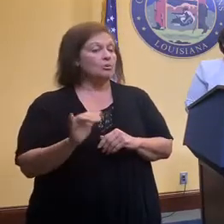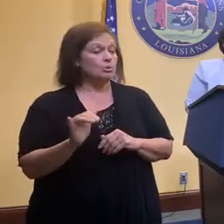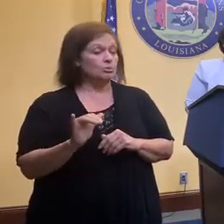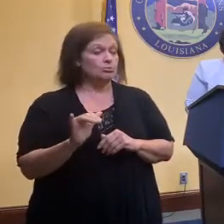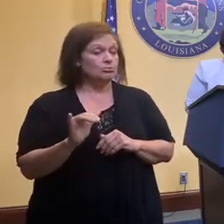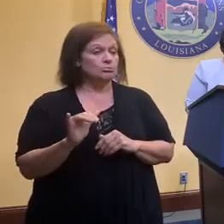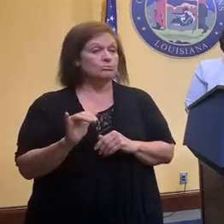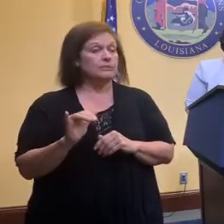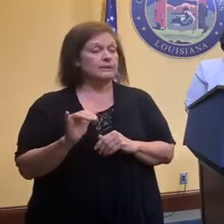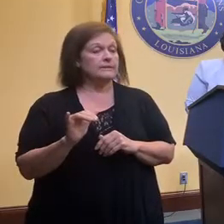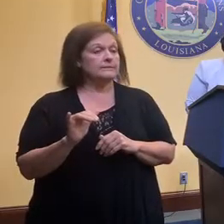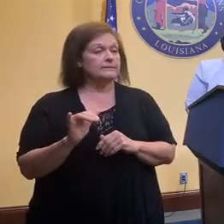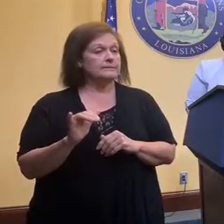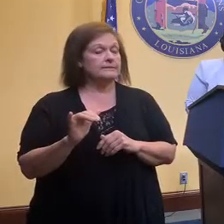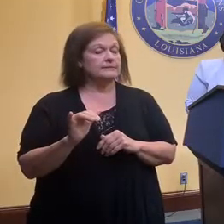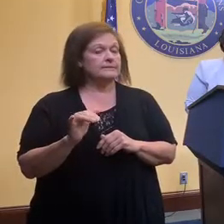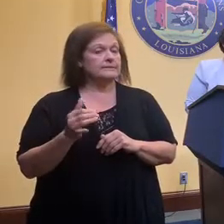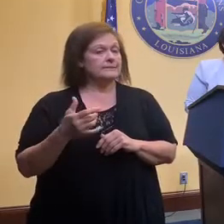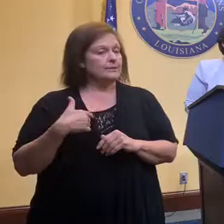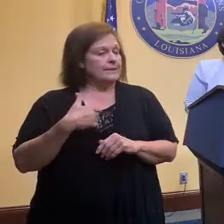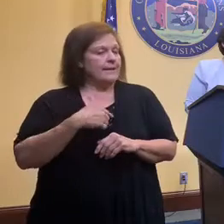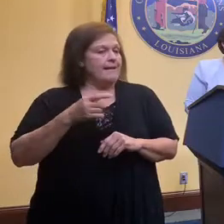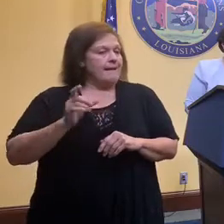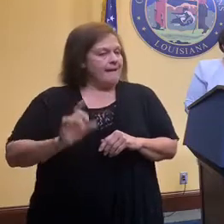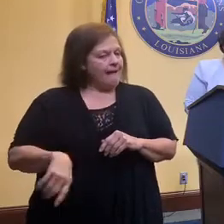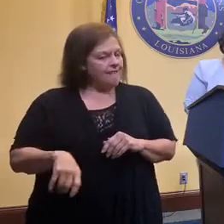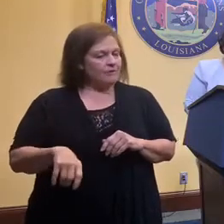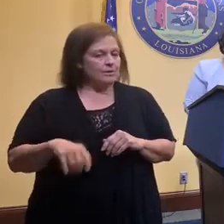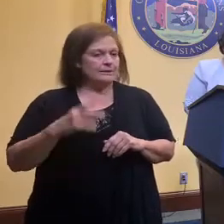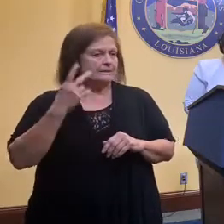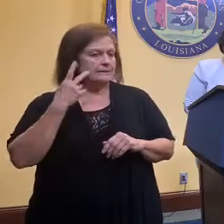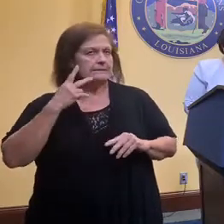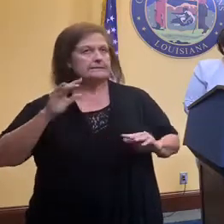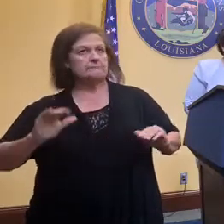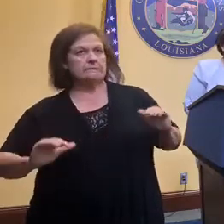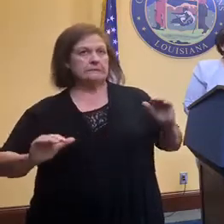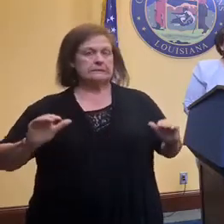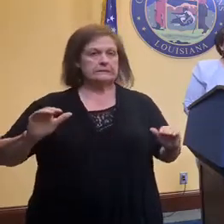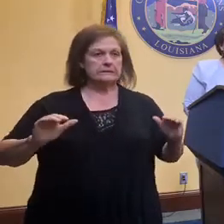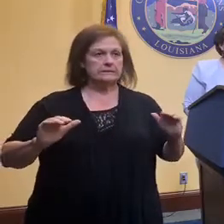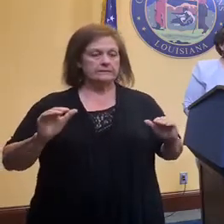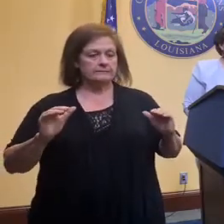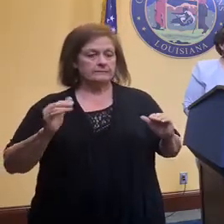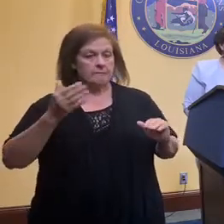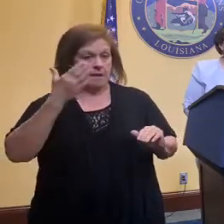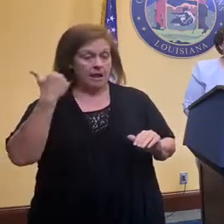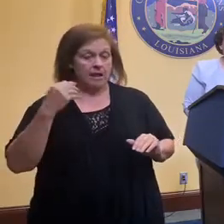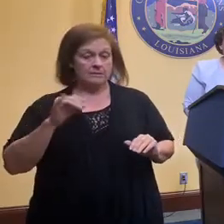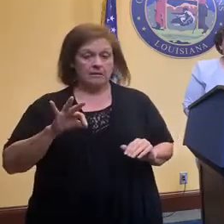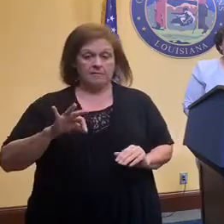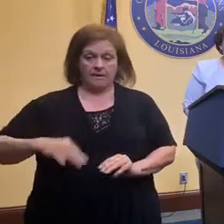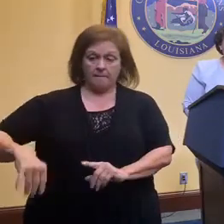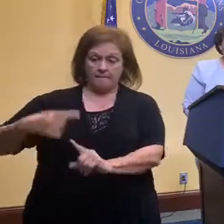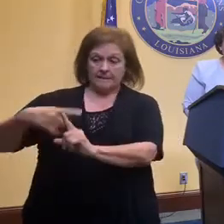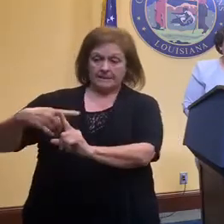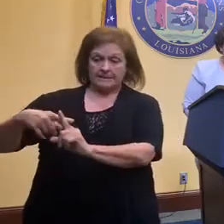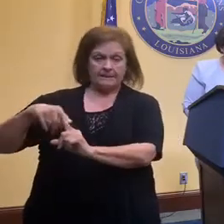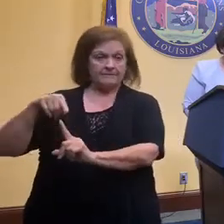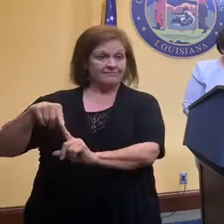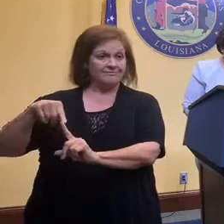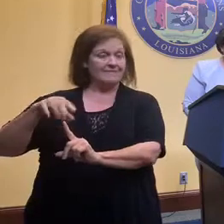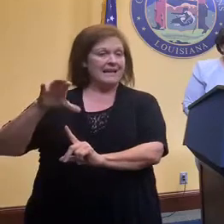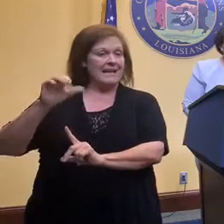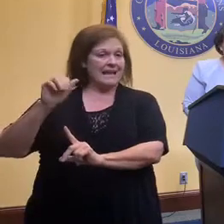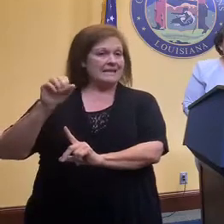quite balanced because what we do understand from the rate of positivity